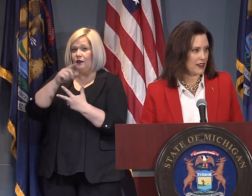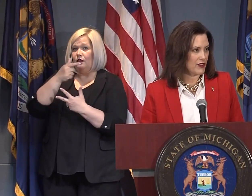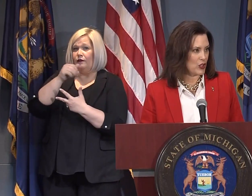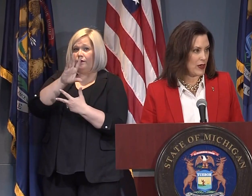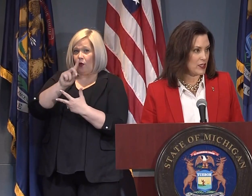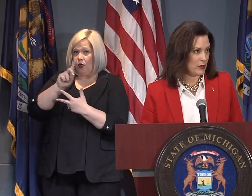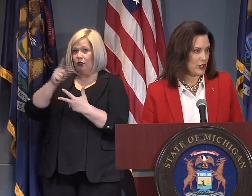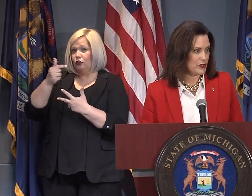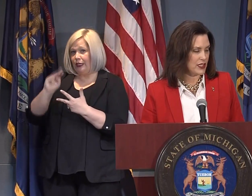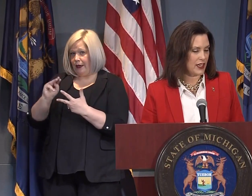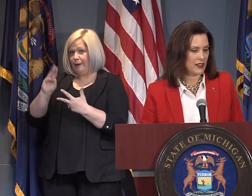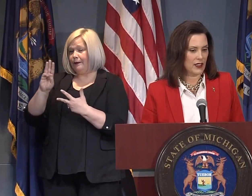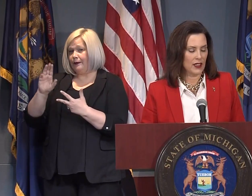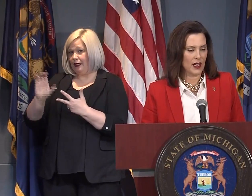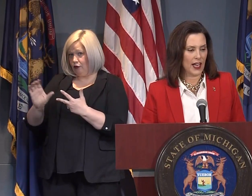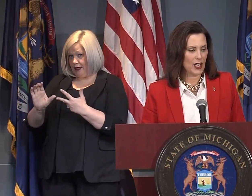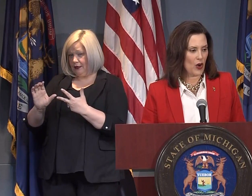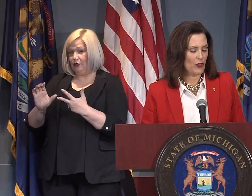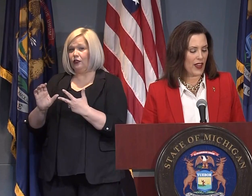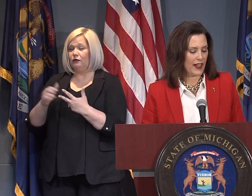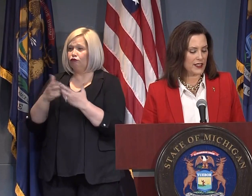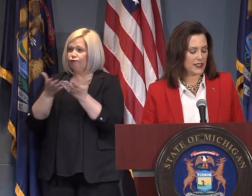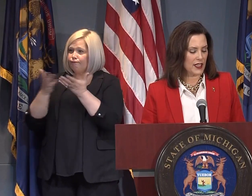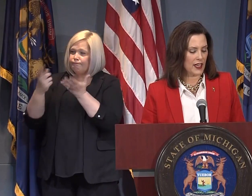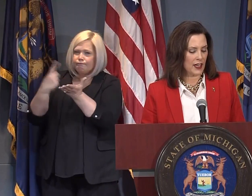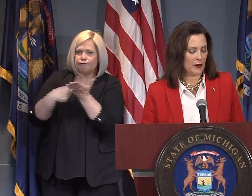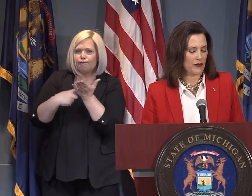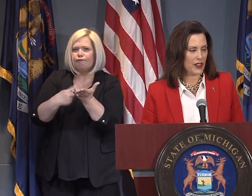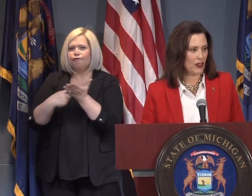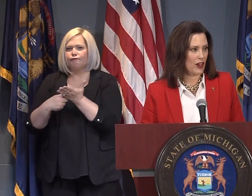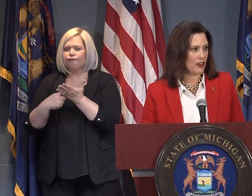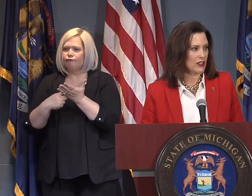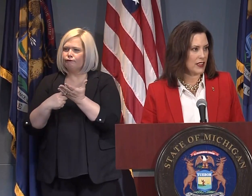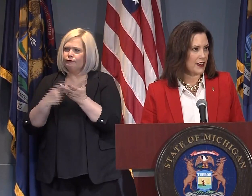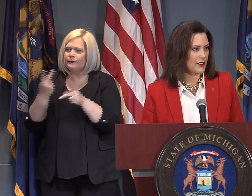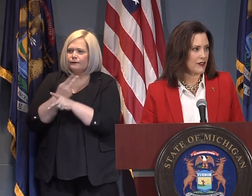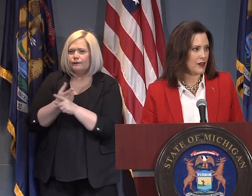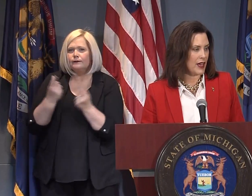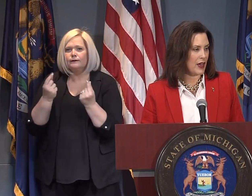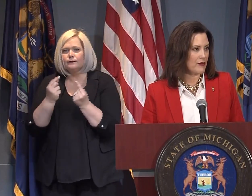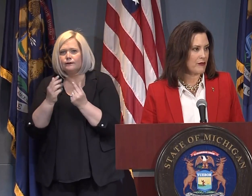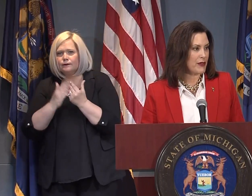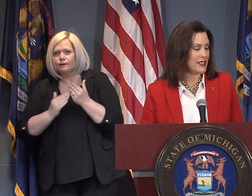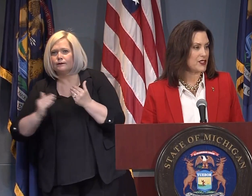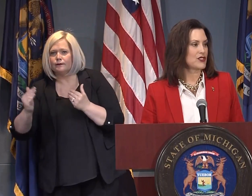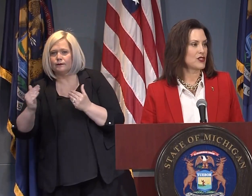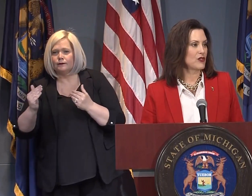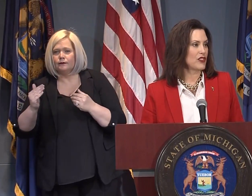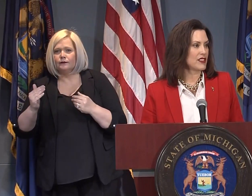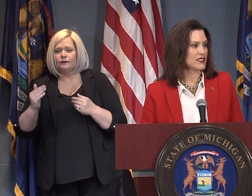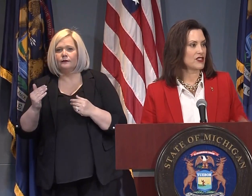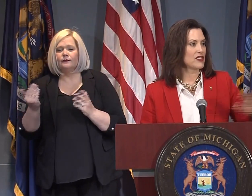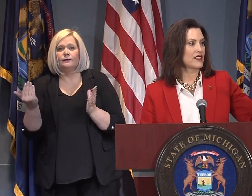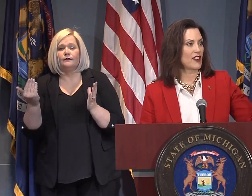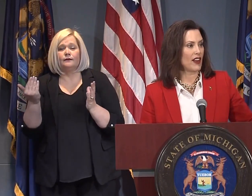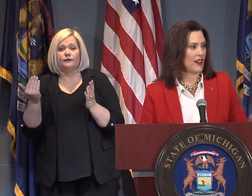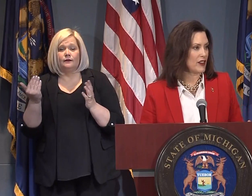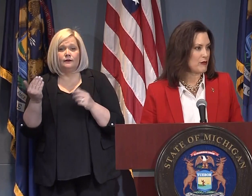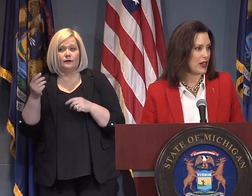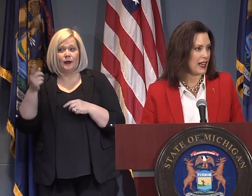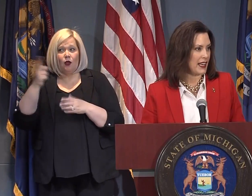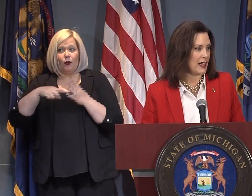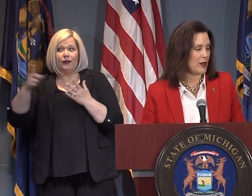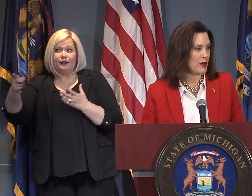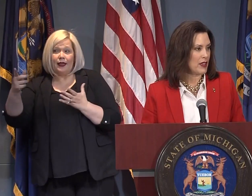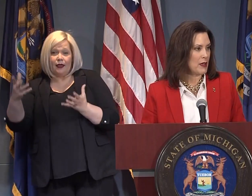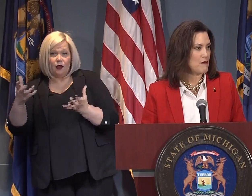with the head of the UAW today. I know that there are a lot of pieces to the discussion that they are having,